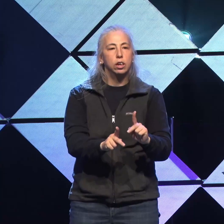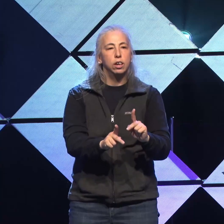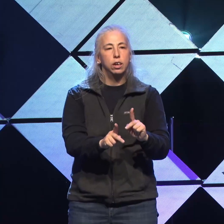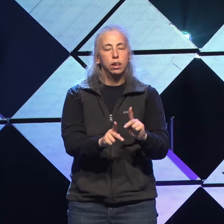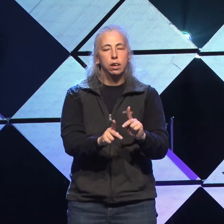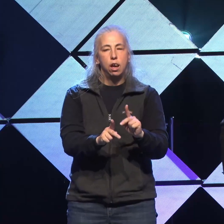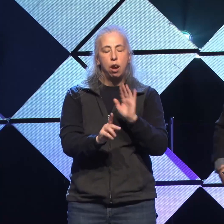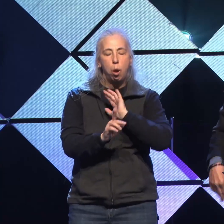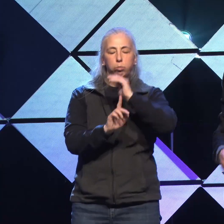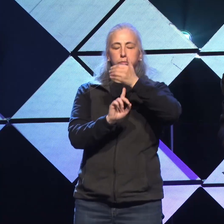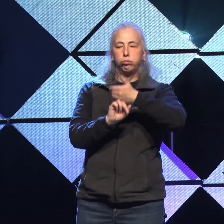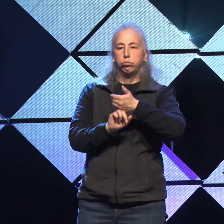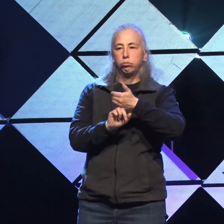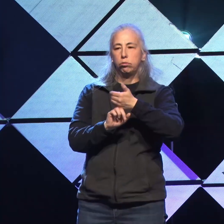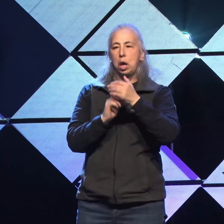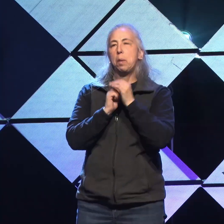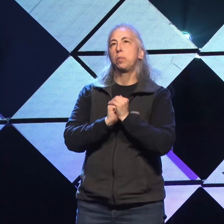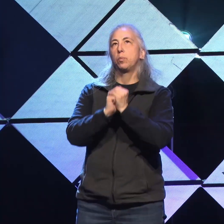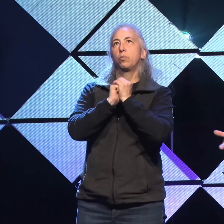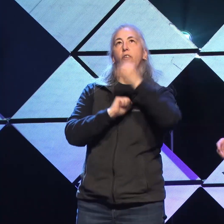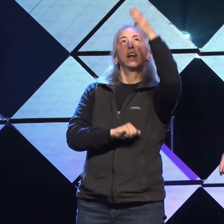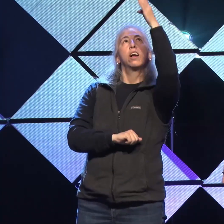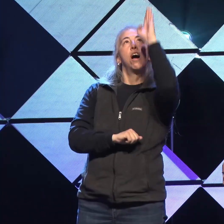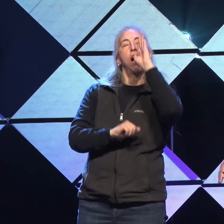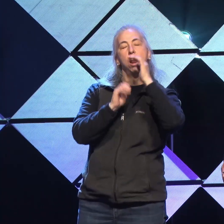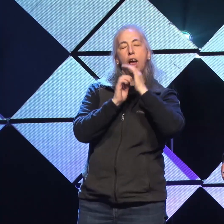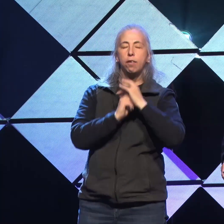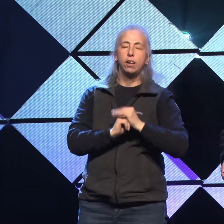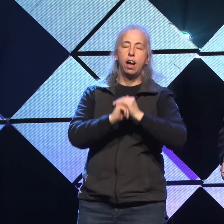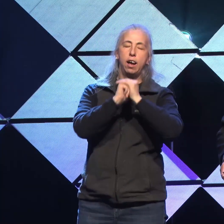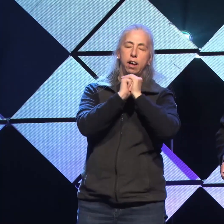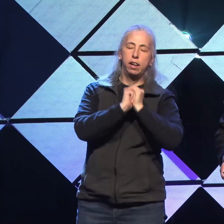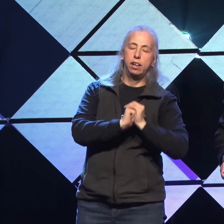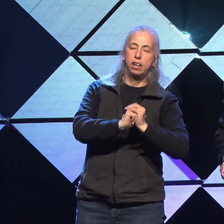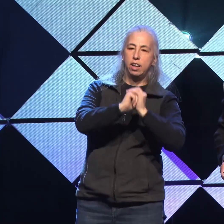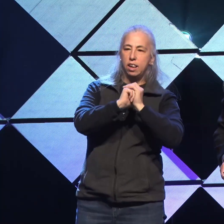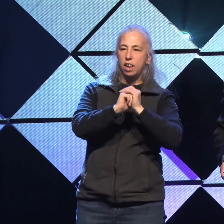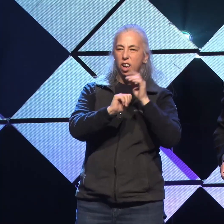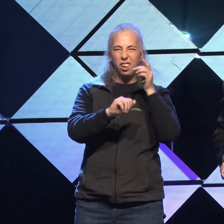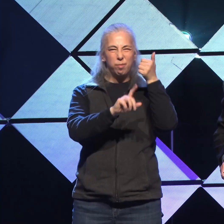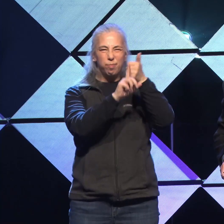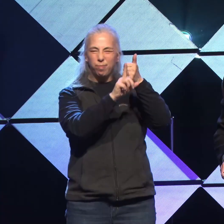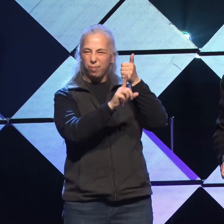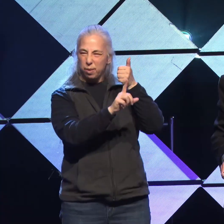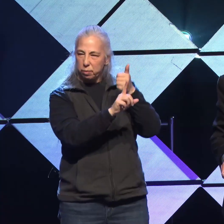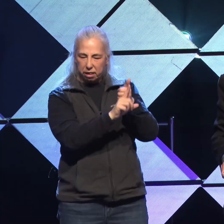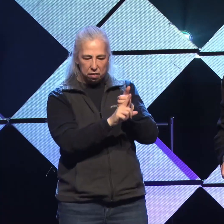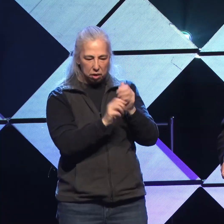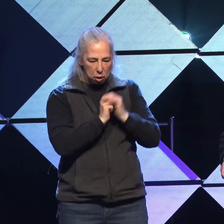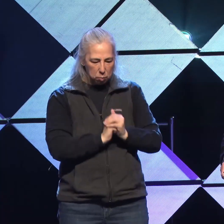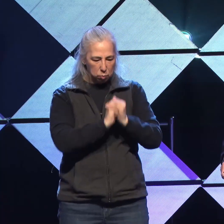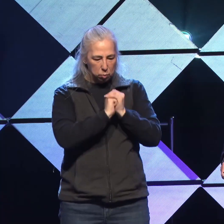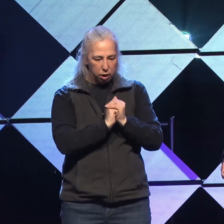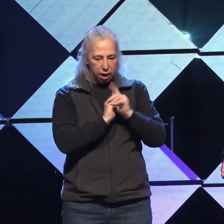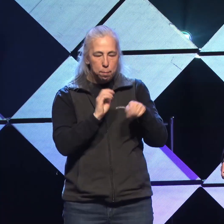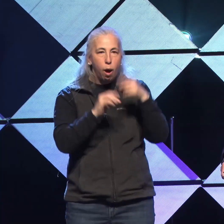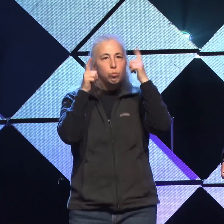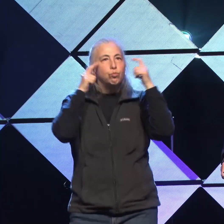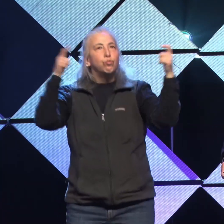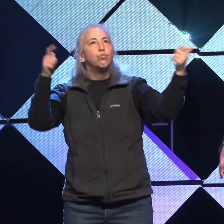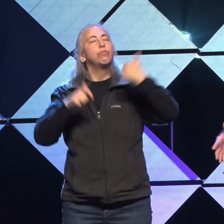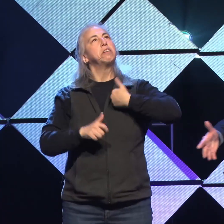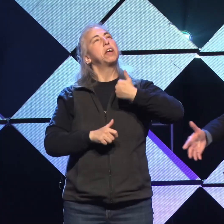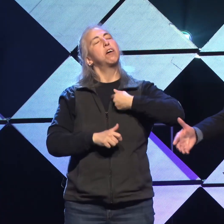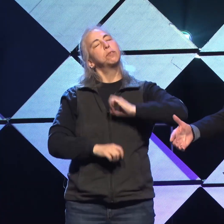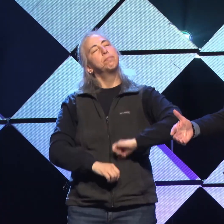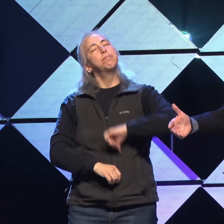God. He acts like he's praying to God. But he prayed about himself. He wasn't praying to God.